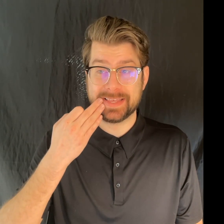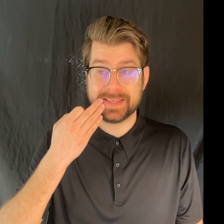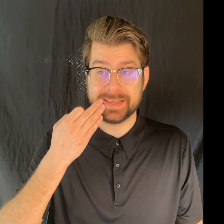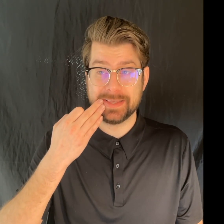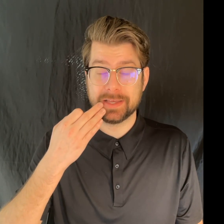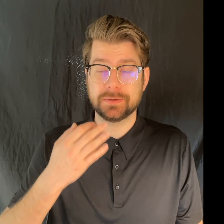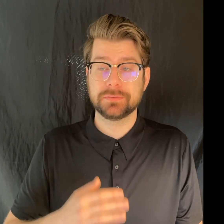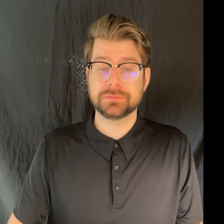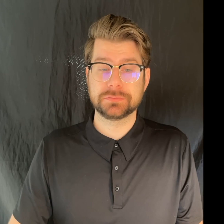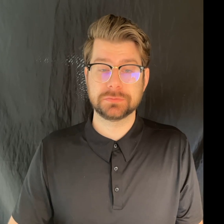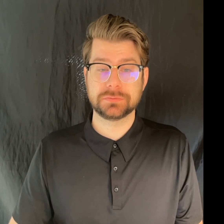he,